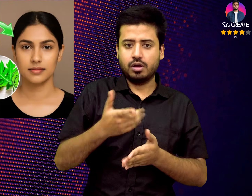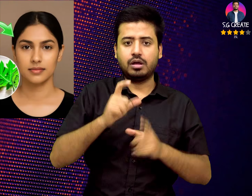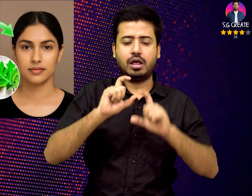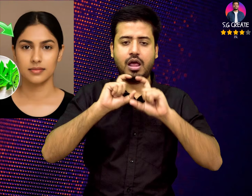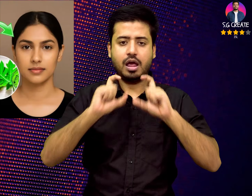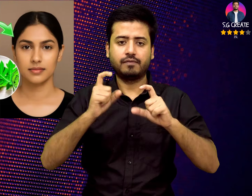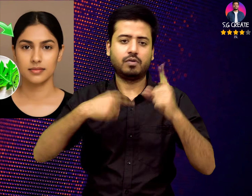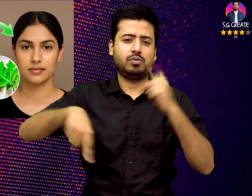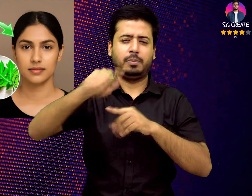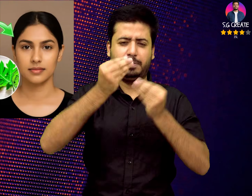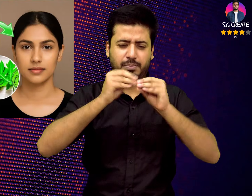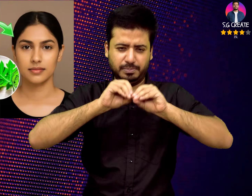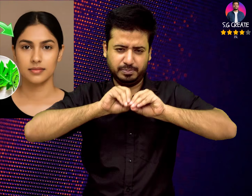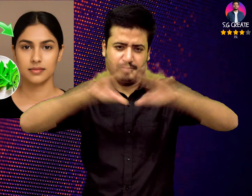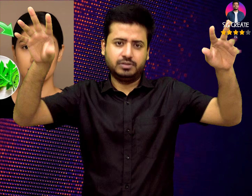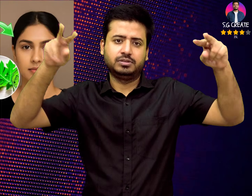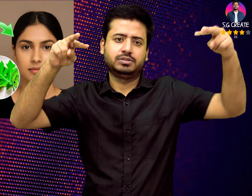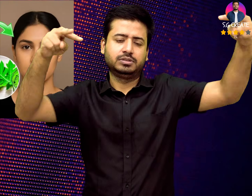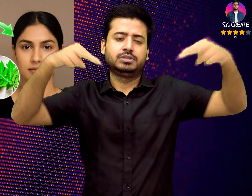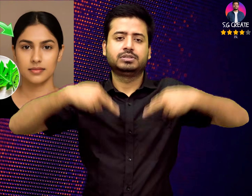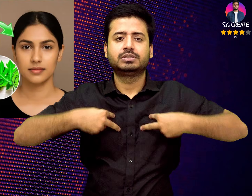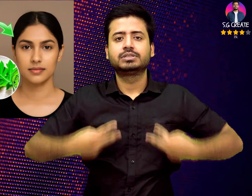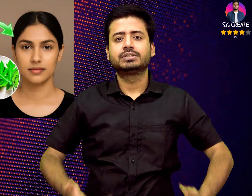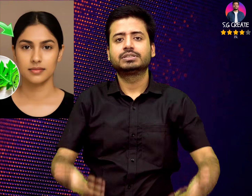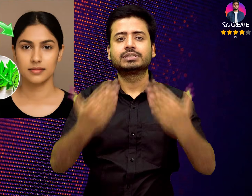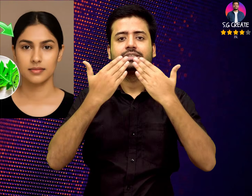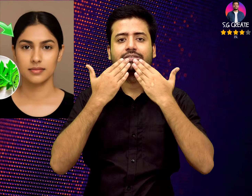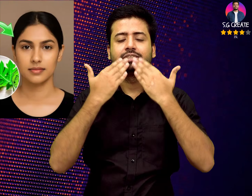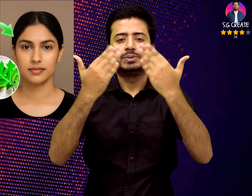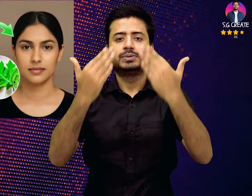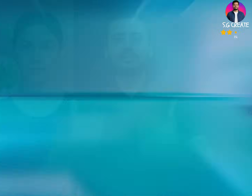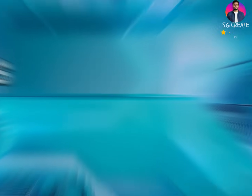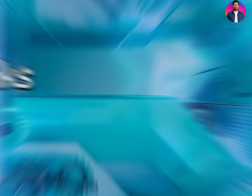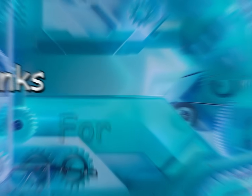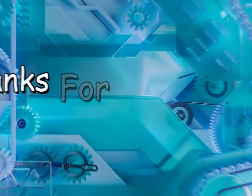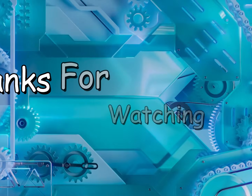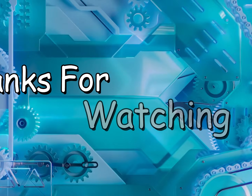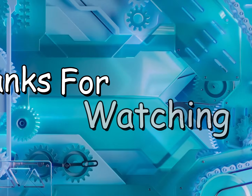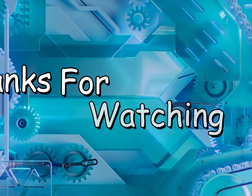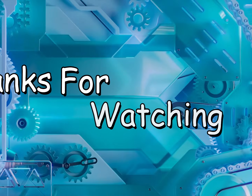from degrading the skin's vital structural proteins. Furthermore,